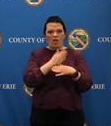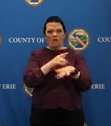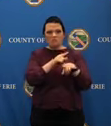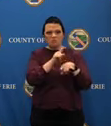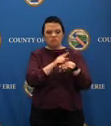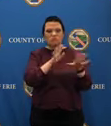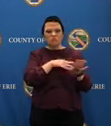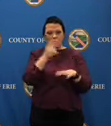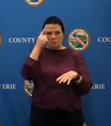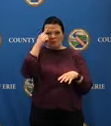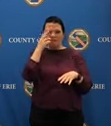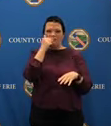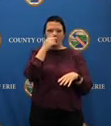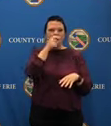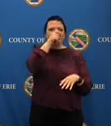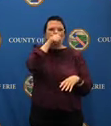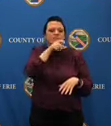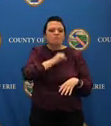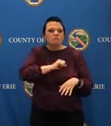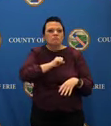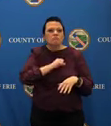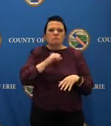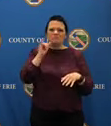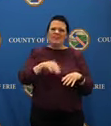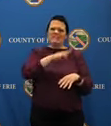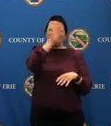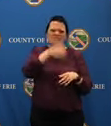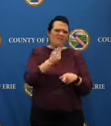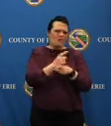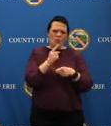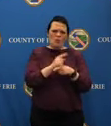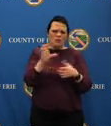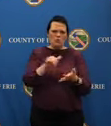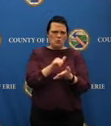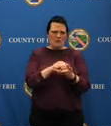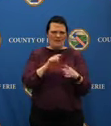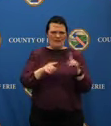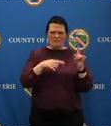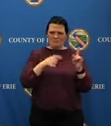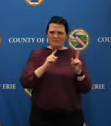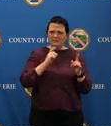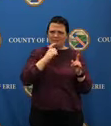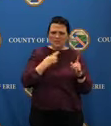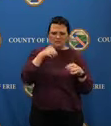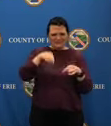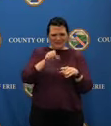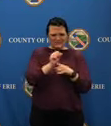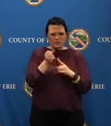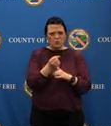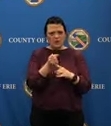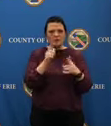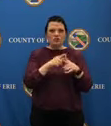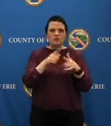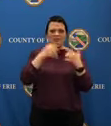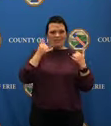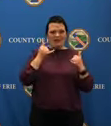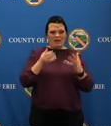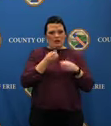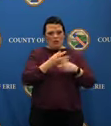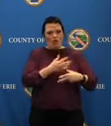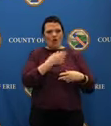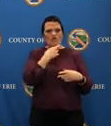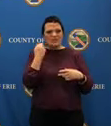at an officer, cough at them, it never is appropriate to do that. But certainly in the situation here where then you could be putting at risk